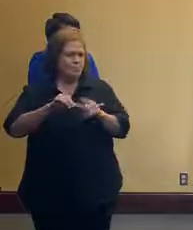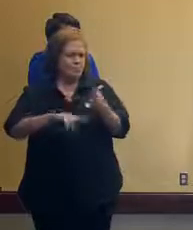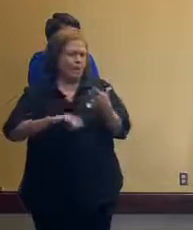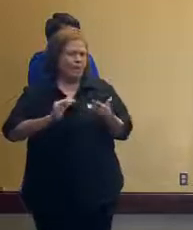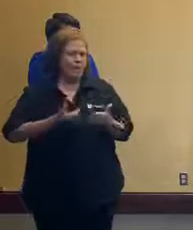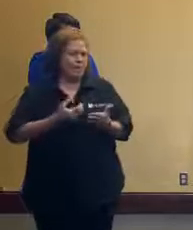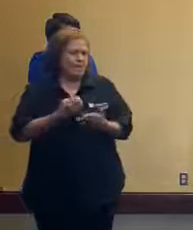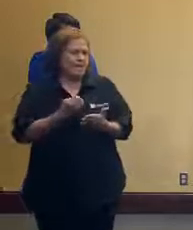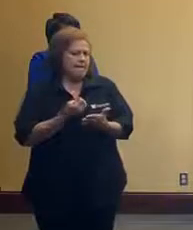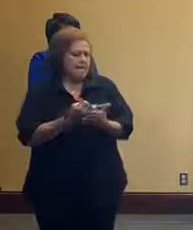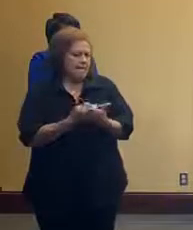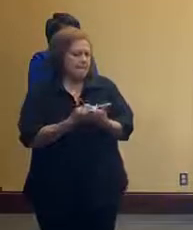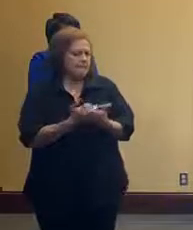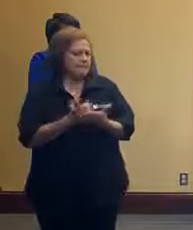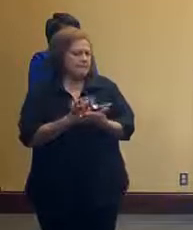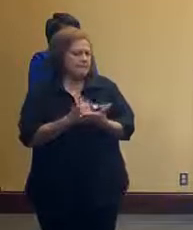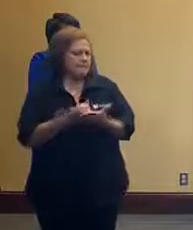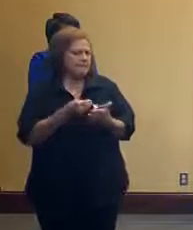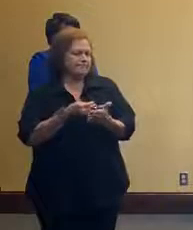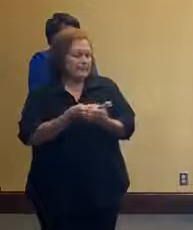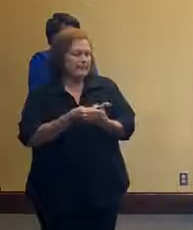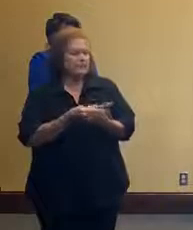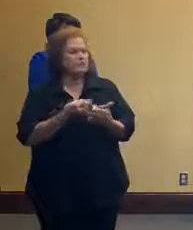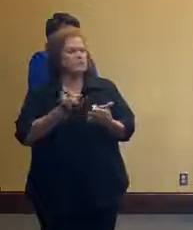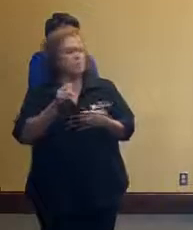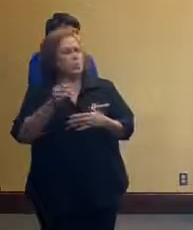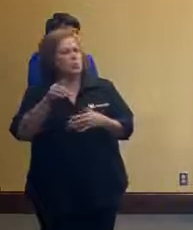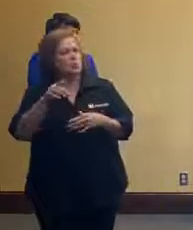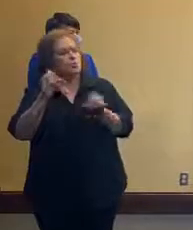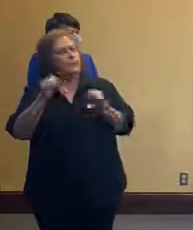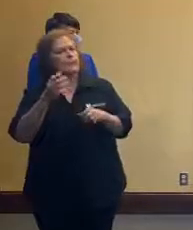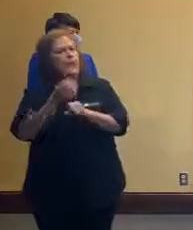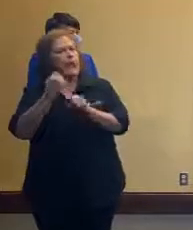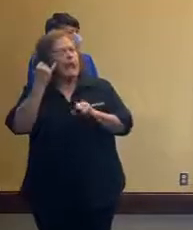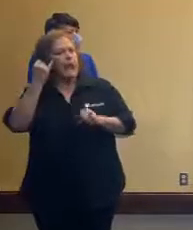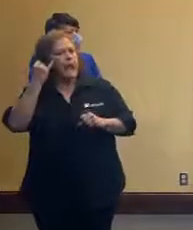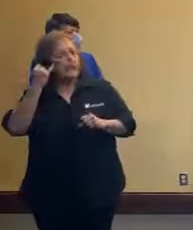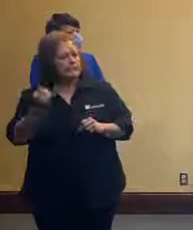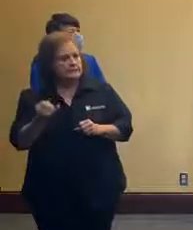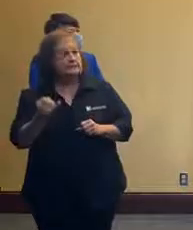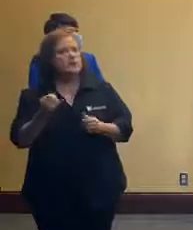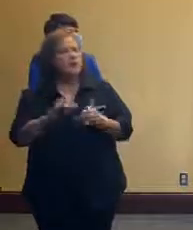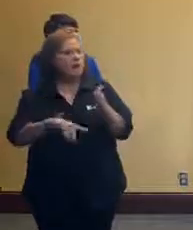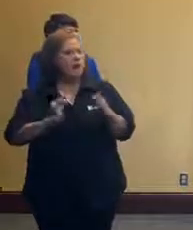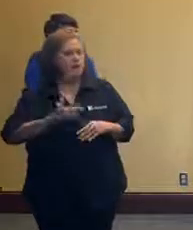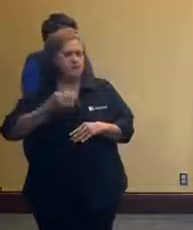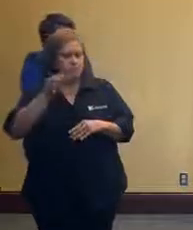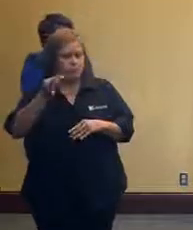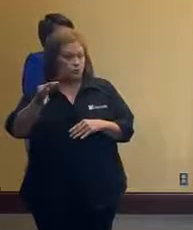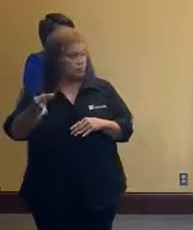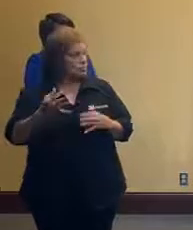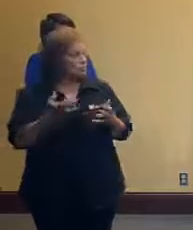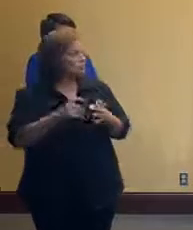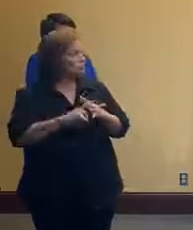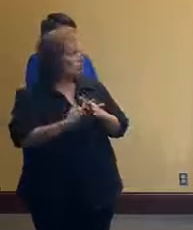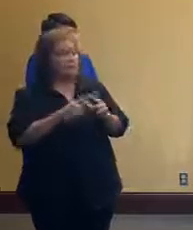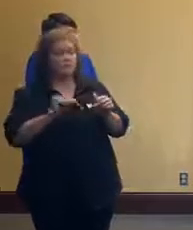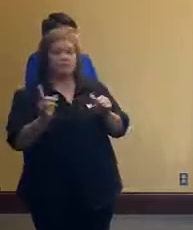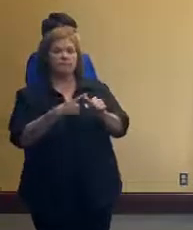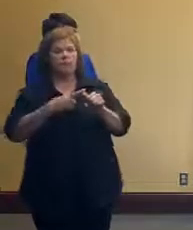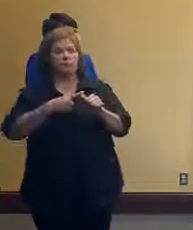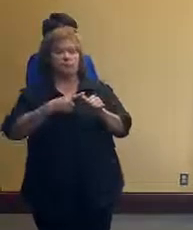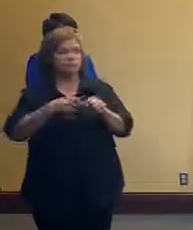to this type of work will start, so you can have a trending scenarios and understand where you're going. So if you want to start with the first